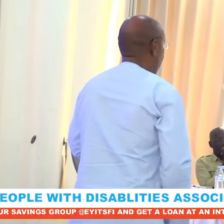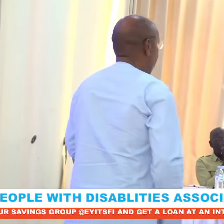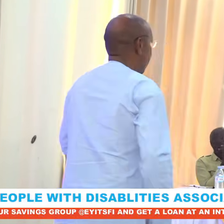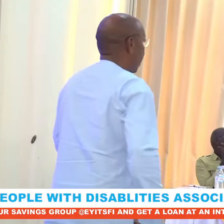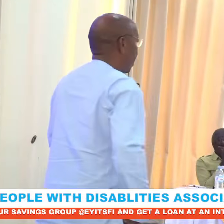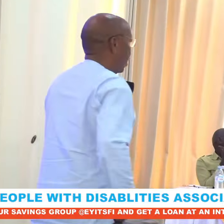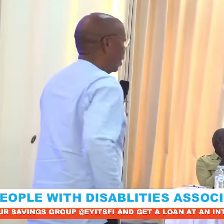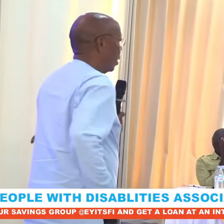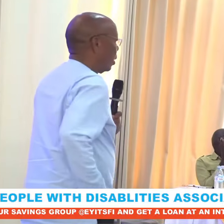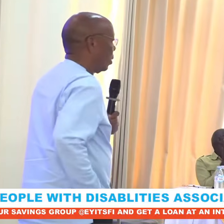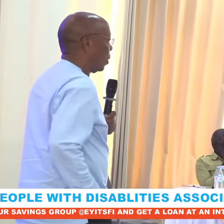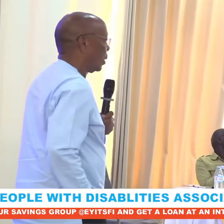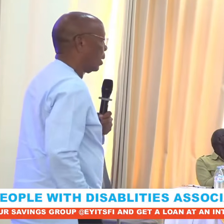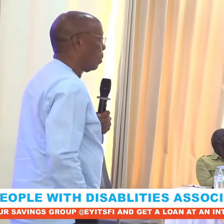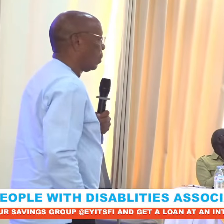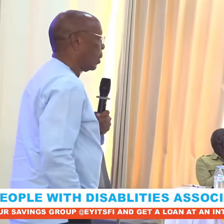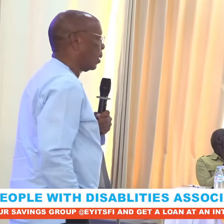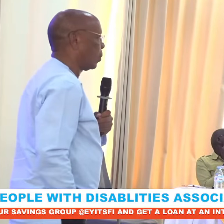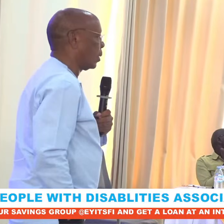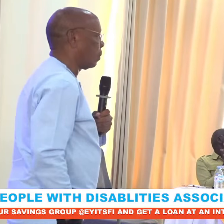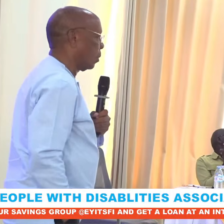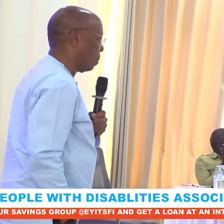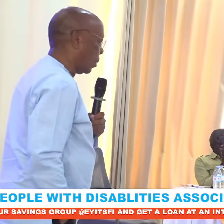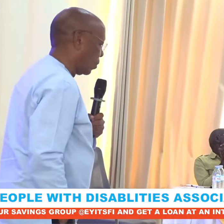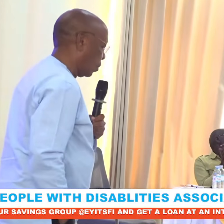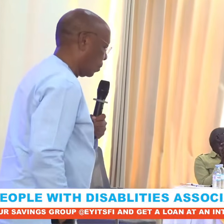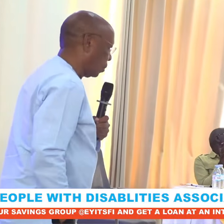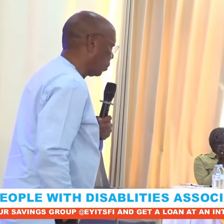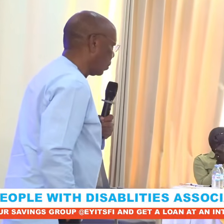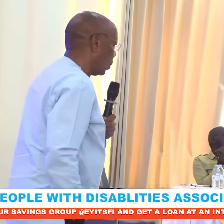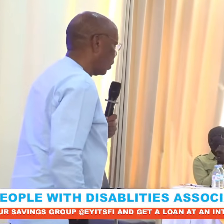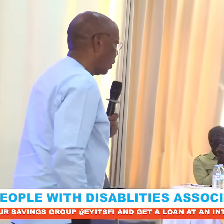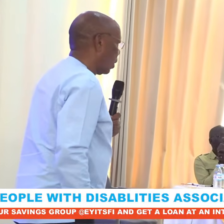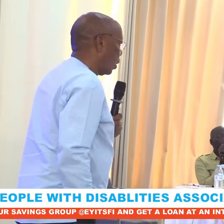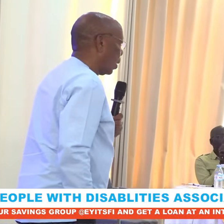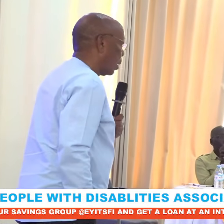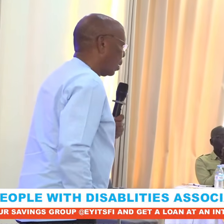Registrar, Dr. Martha Choshabatu Namasko,